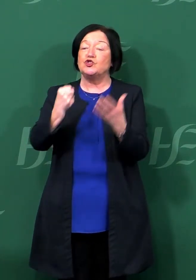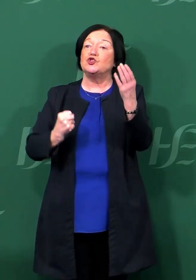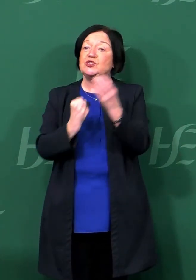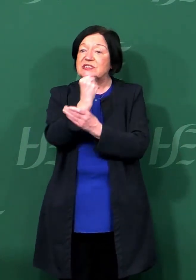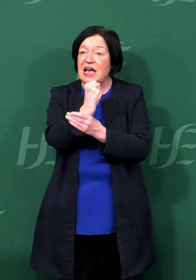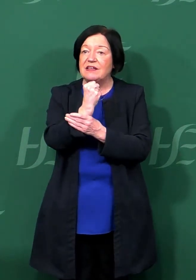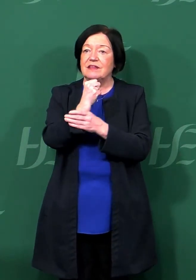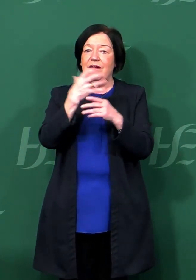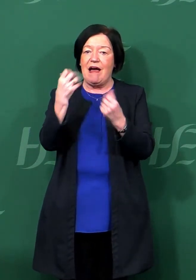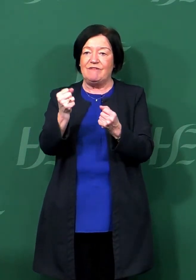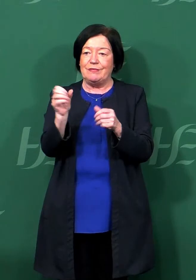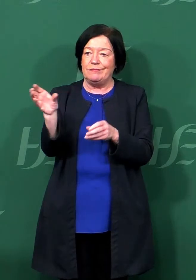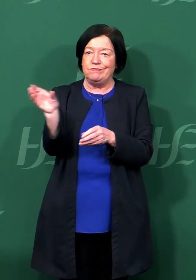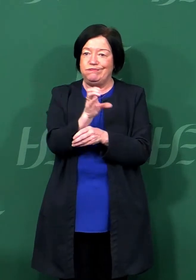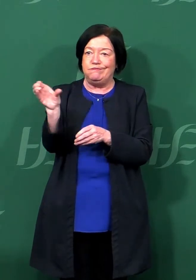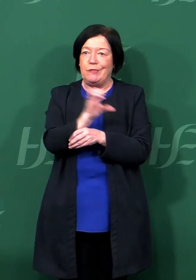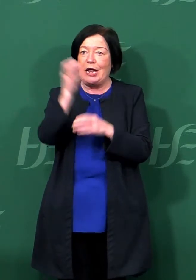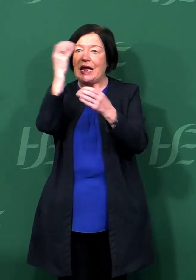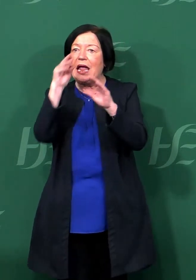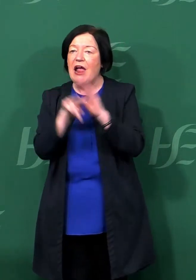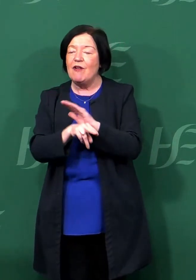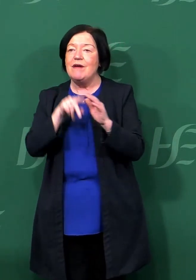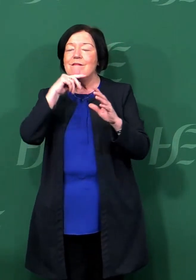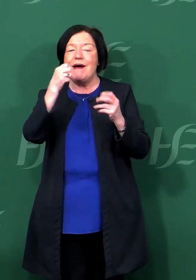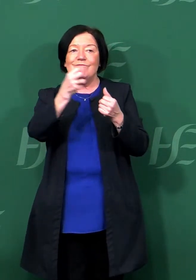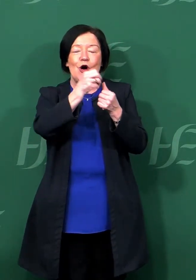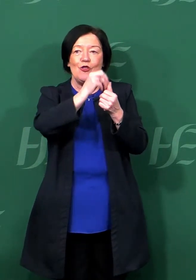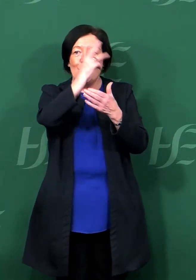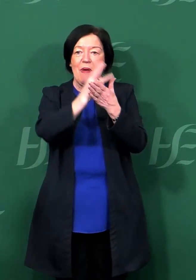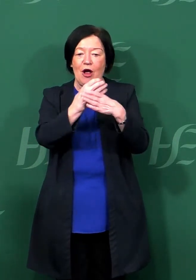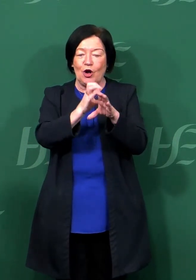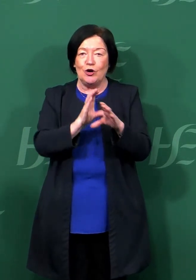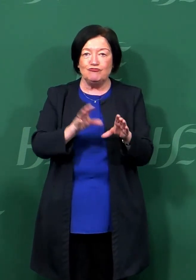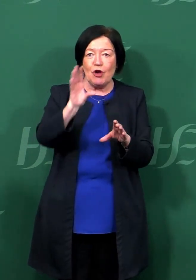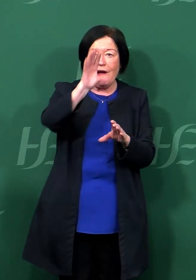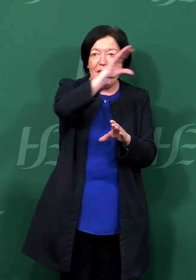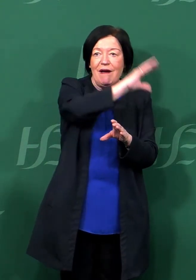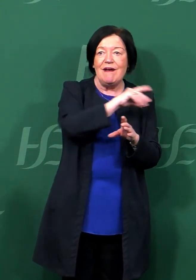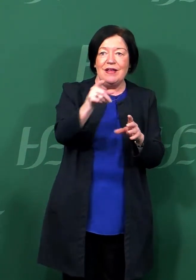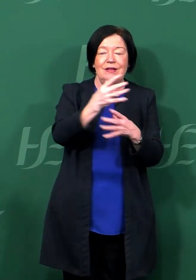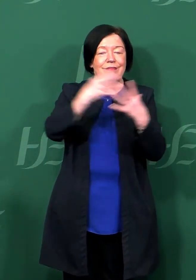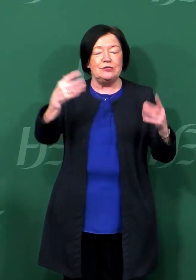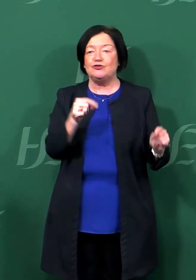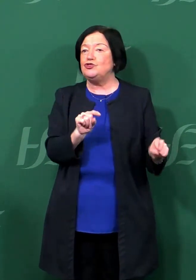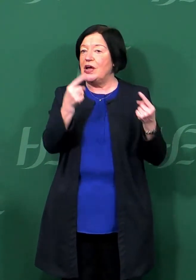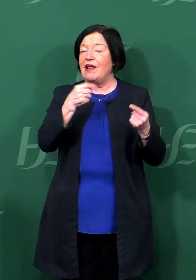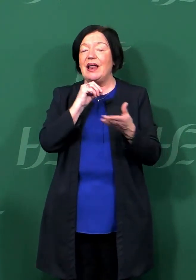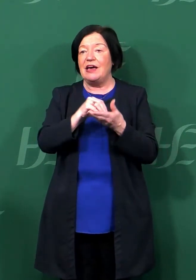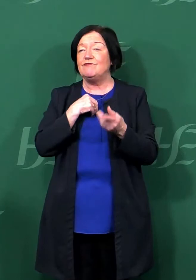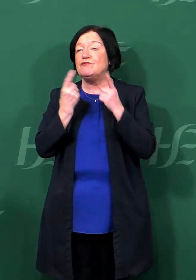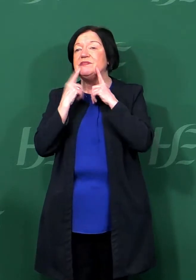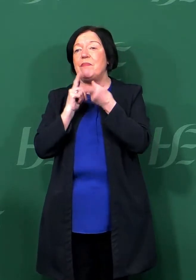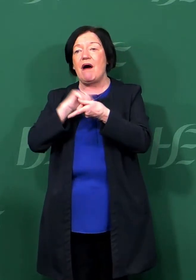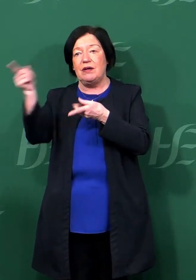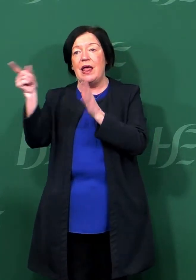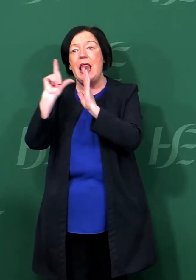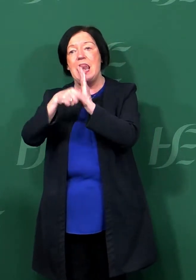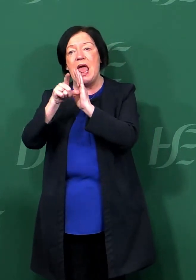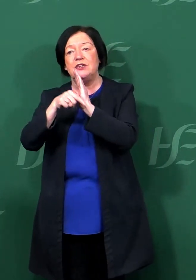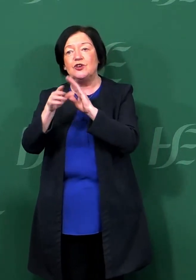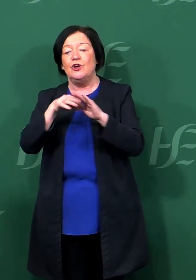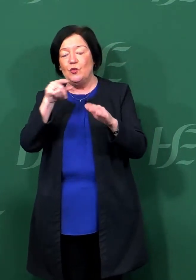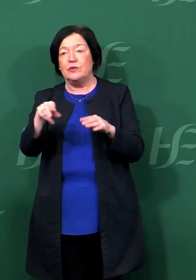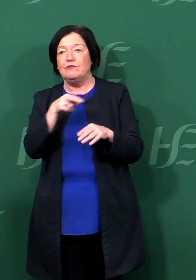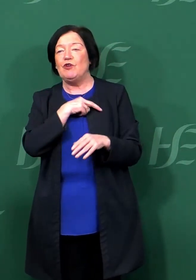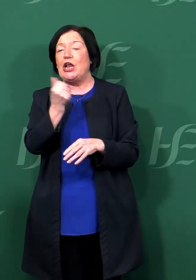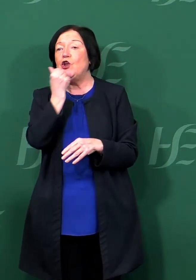in terms of getting carers. But we know that there are other parts of the country where there are very significant challenges. So I'll have to come back to you with the specific, the